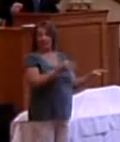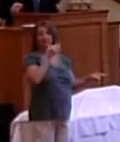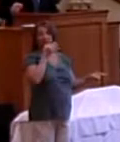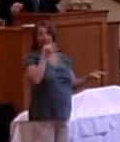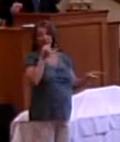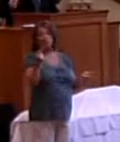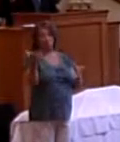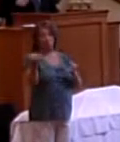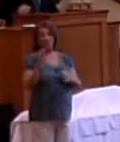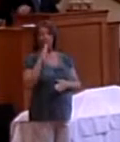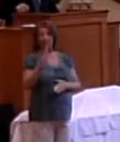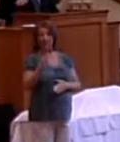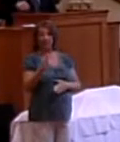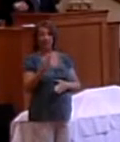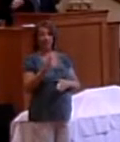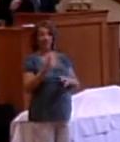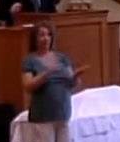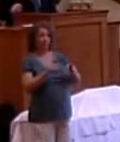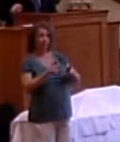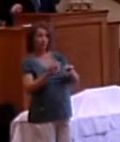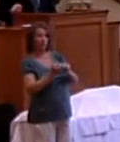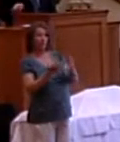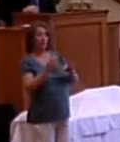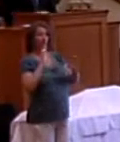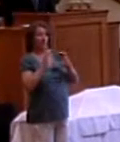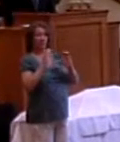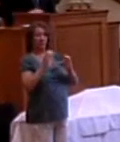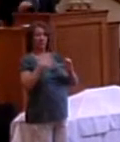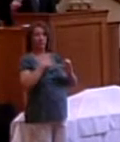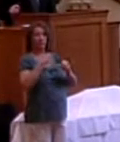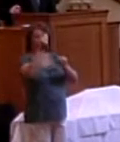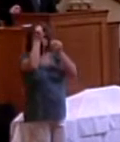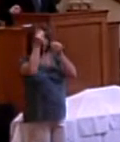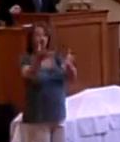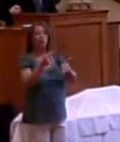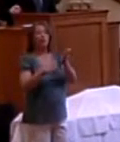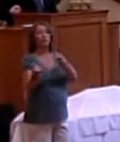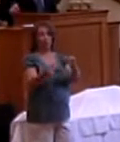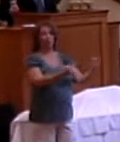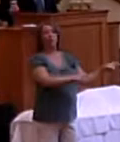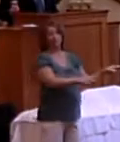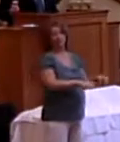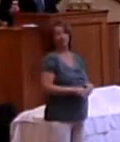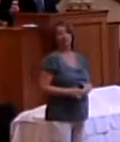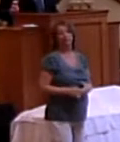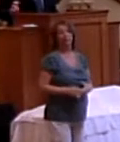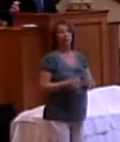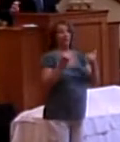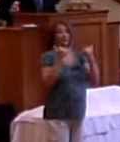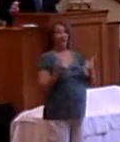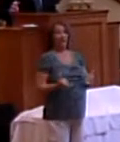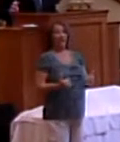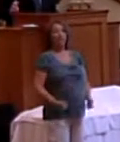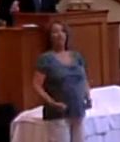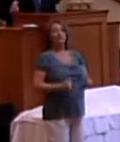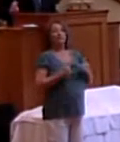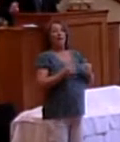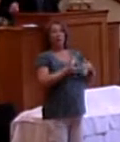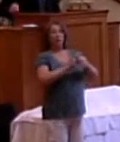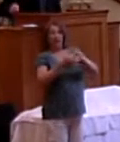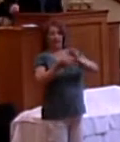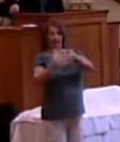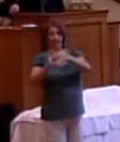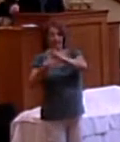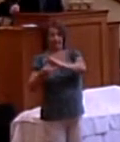be plugged in to all of our communication so that we can keep you informed. So today is Life Chain Sunday. This is the day